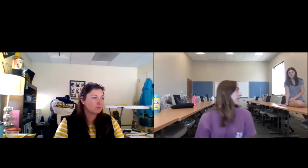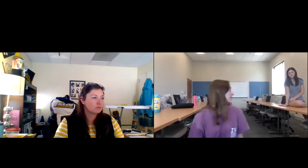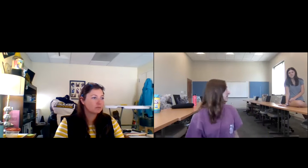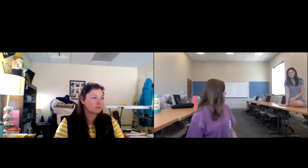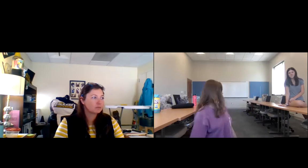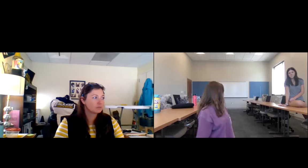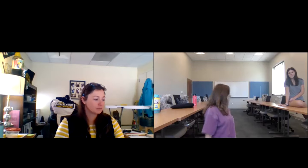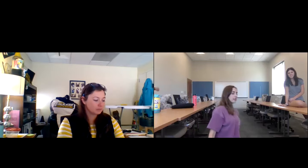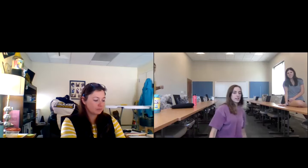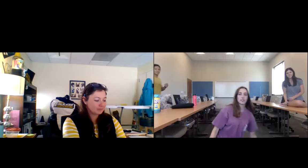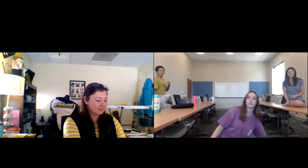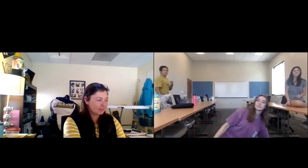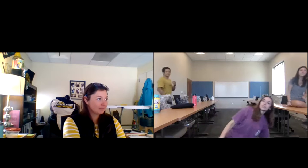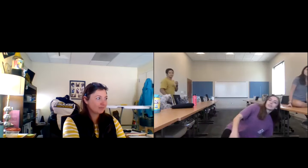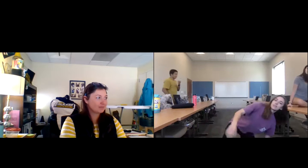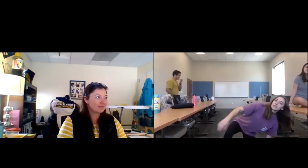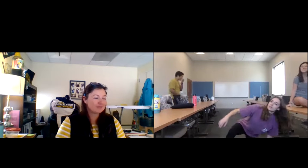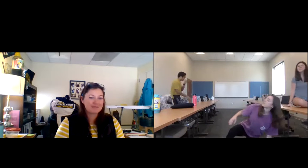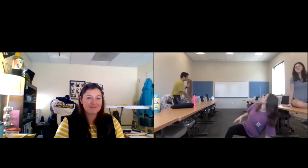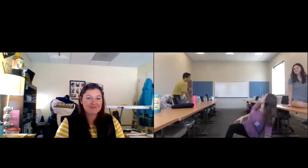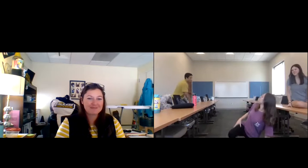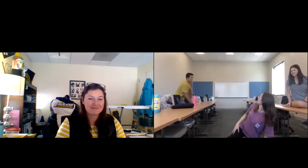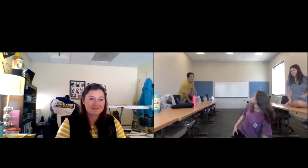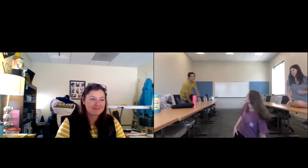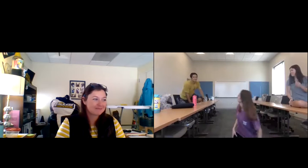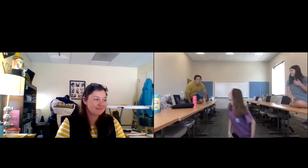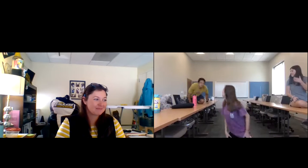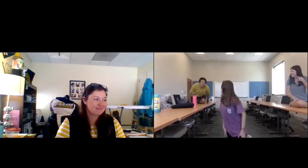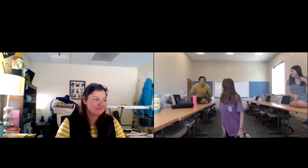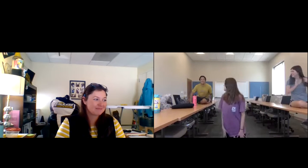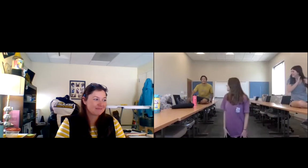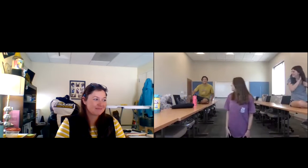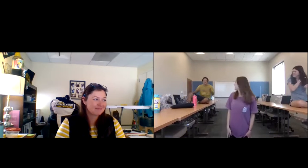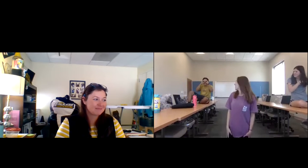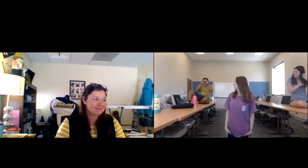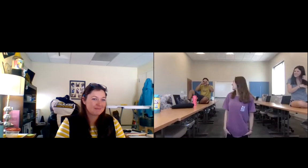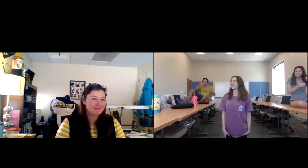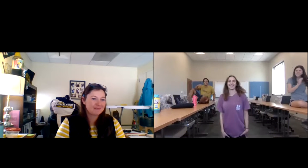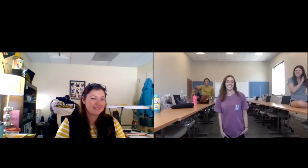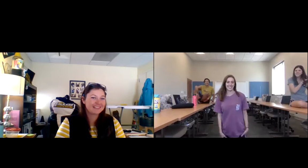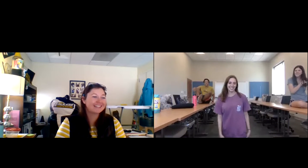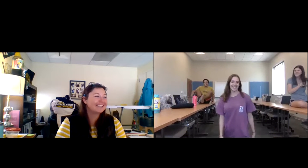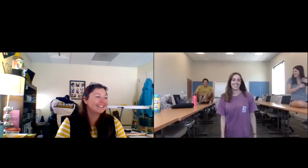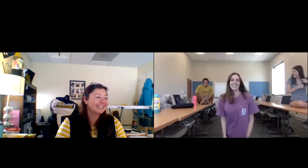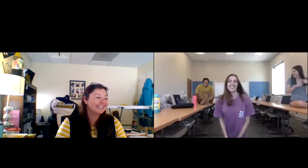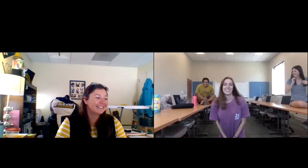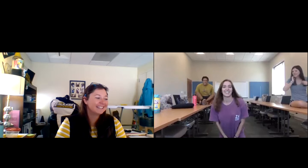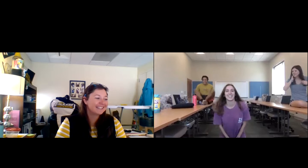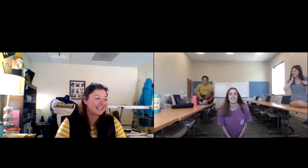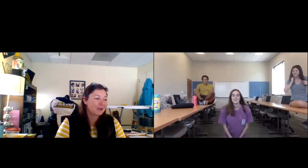Well, I guess we can get started. Should have brought some glasses. I know it's hard to see. So